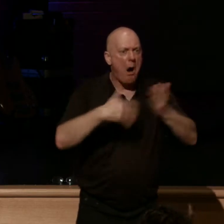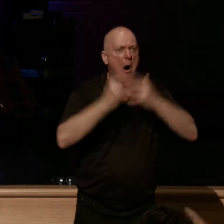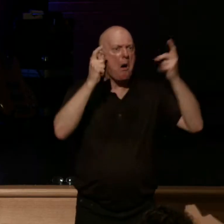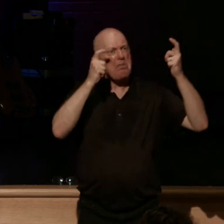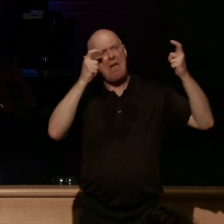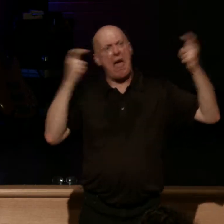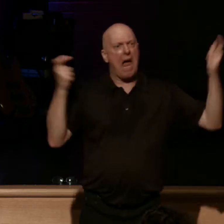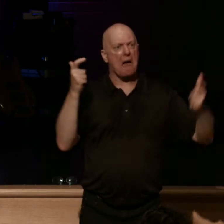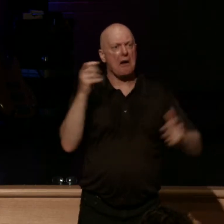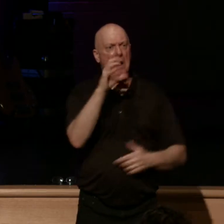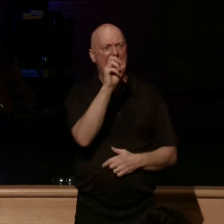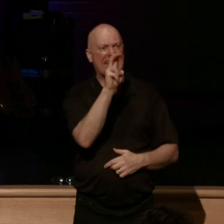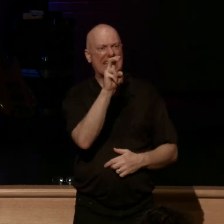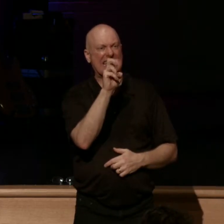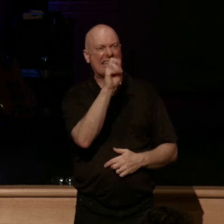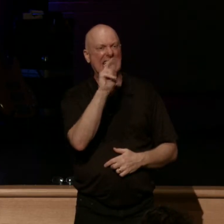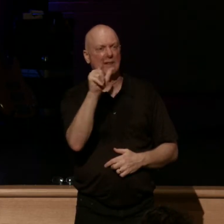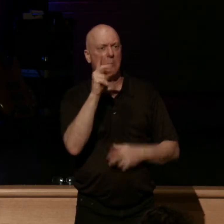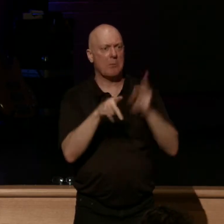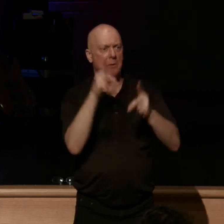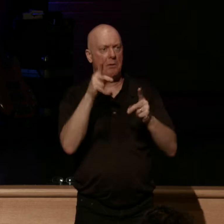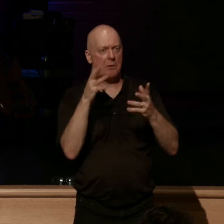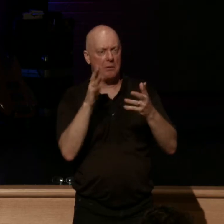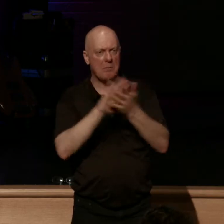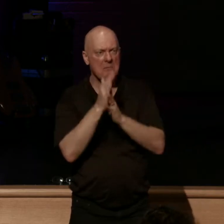and all evildoers will be stubble.